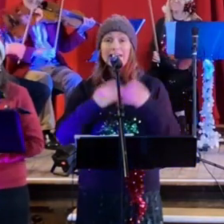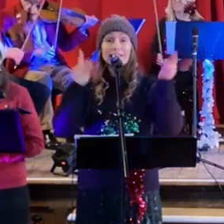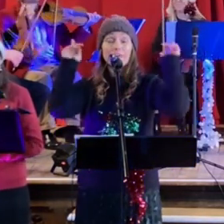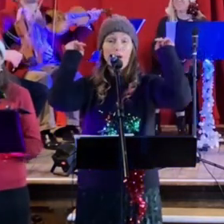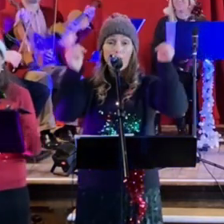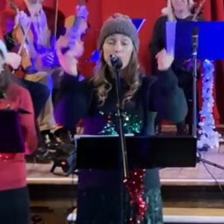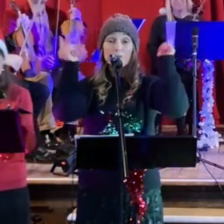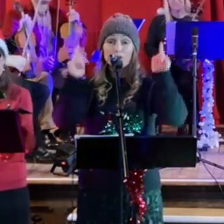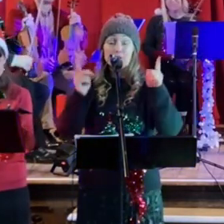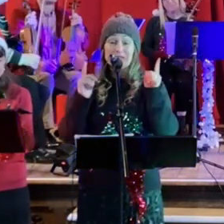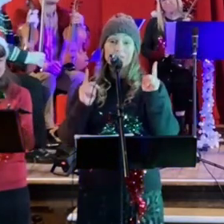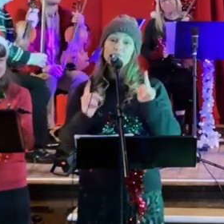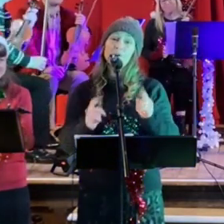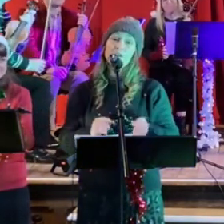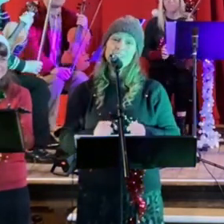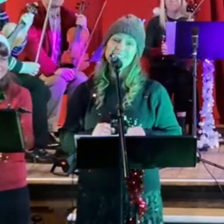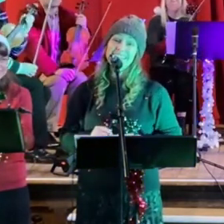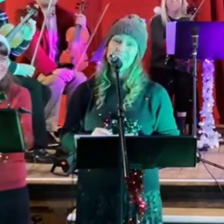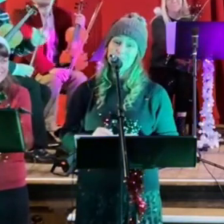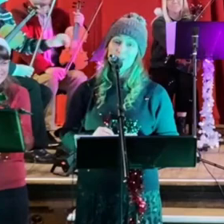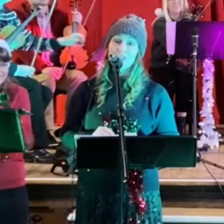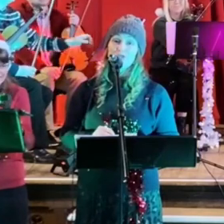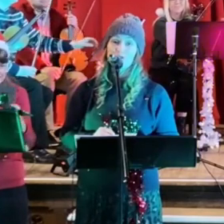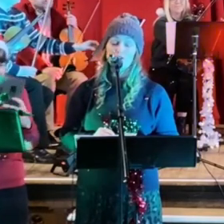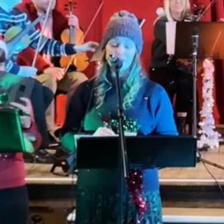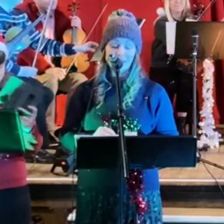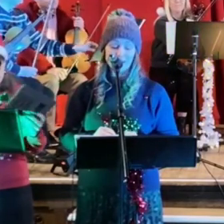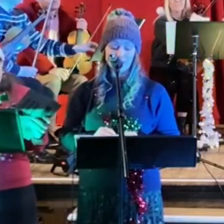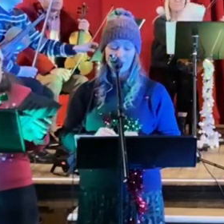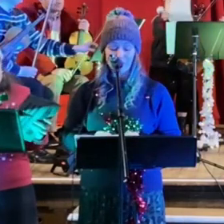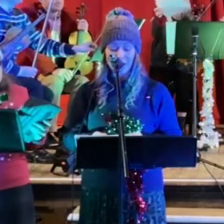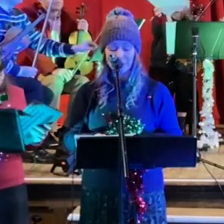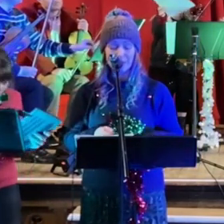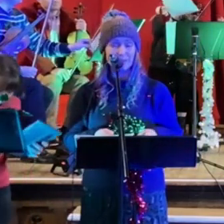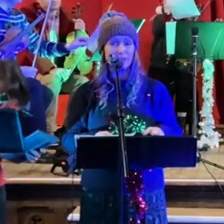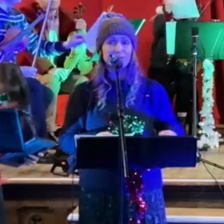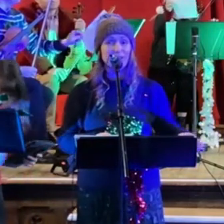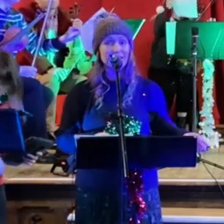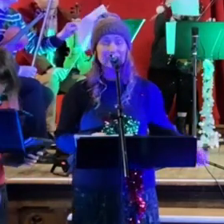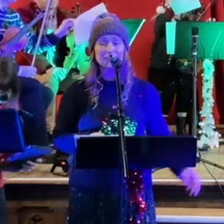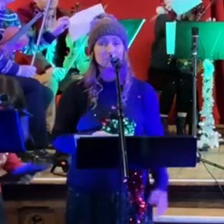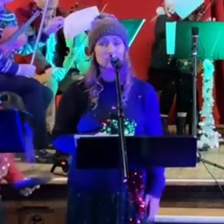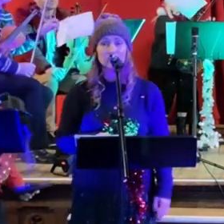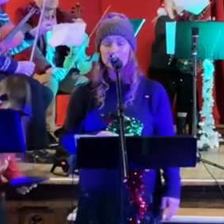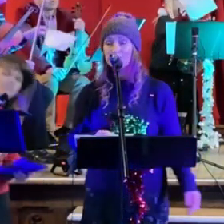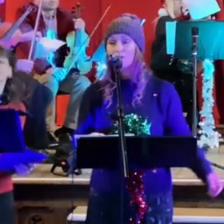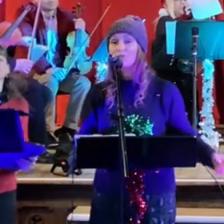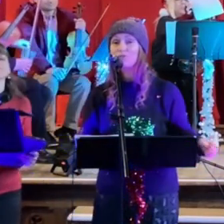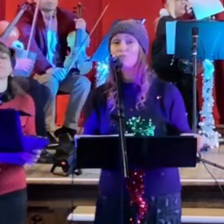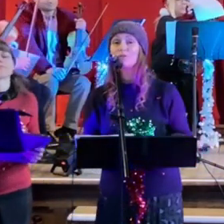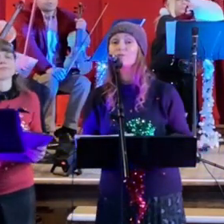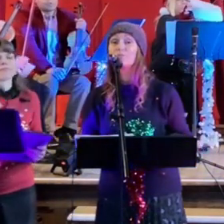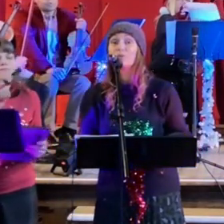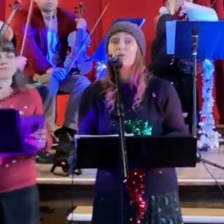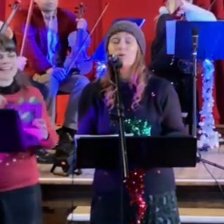Now, I hope nobody has fallen asleep during that lullaby, because those violins were just super smooth